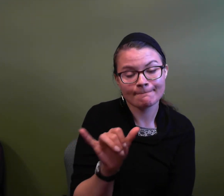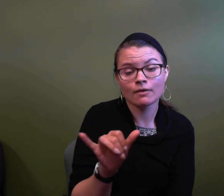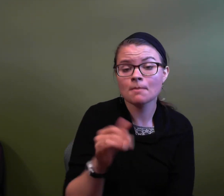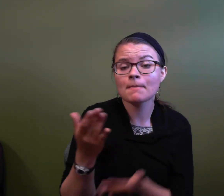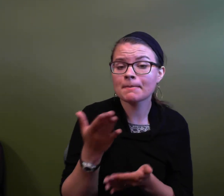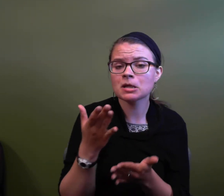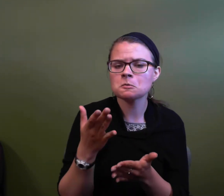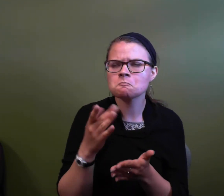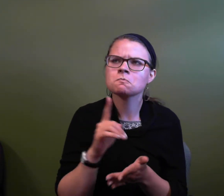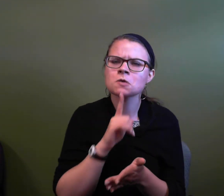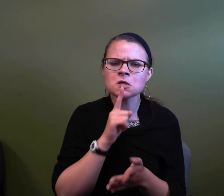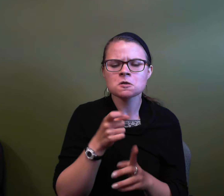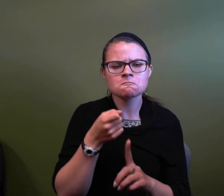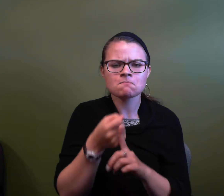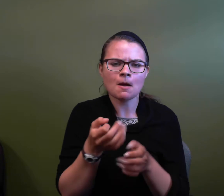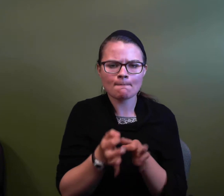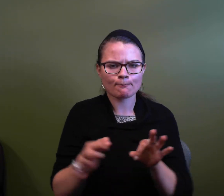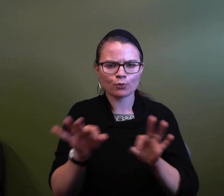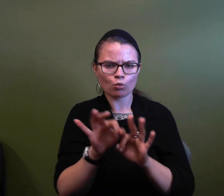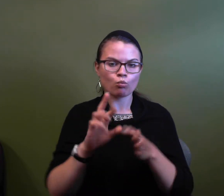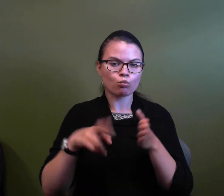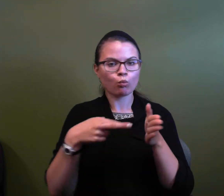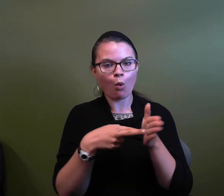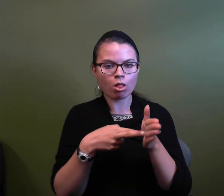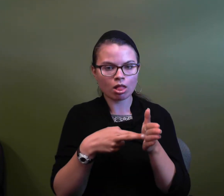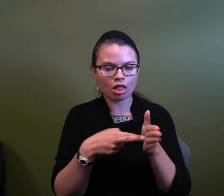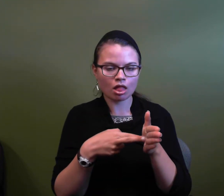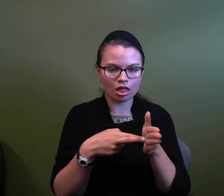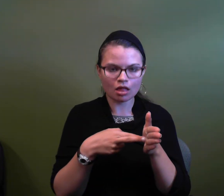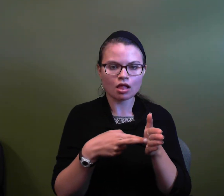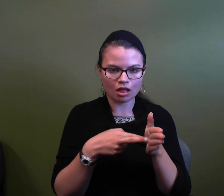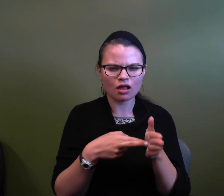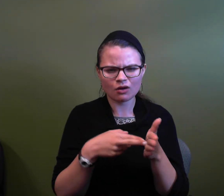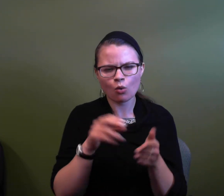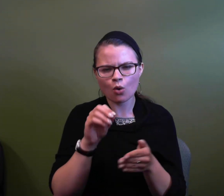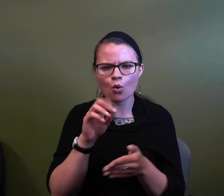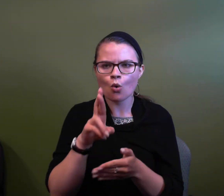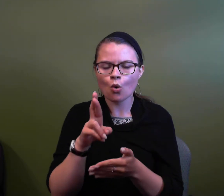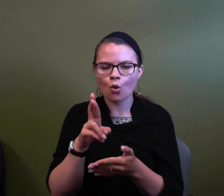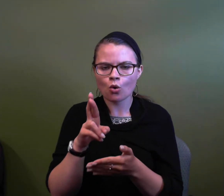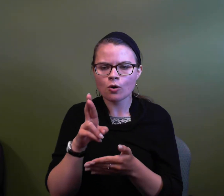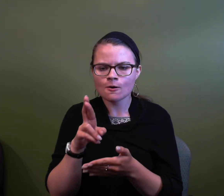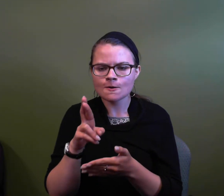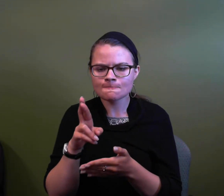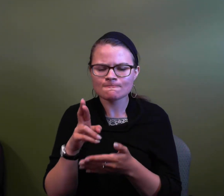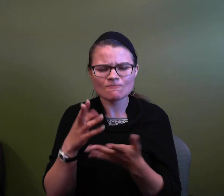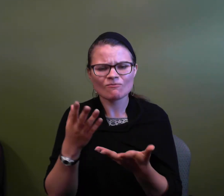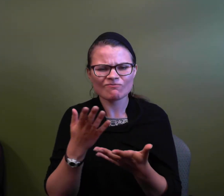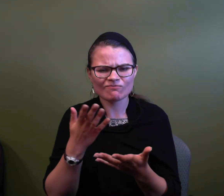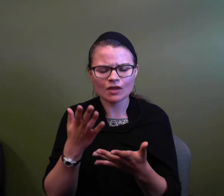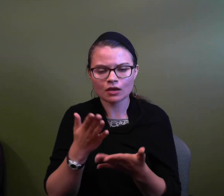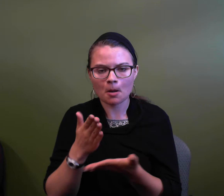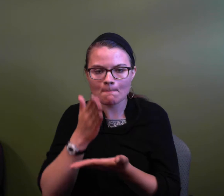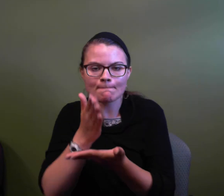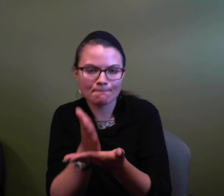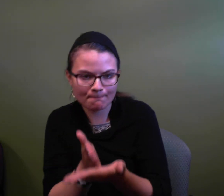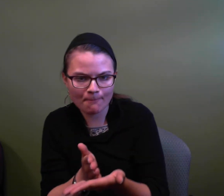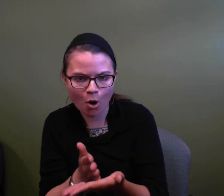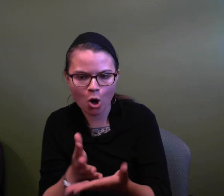role, okay, or a part. So there's different words we can use that have similar meanings. In terms of the